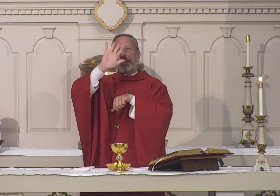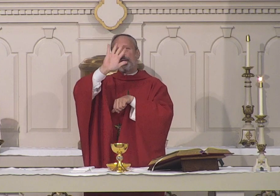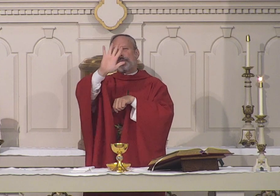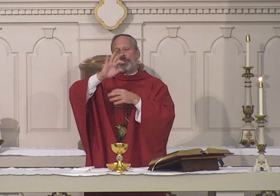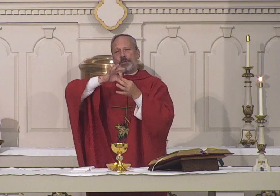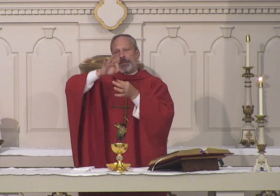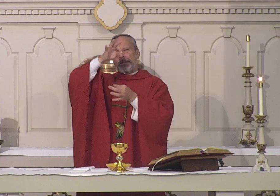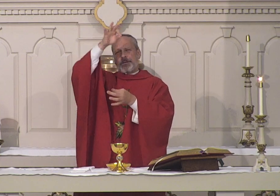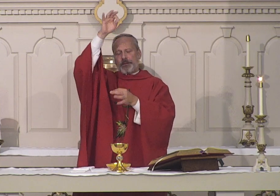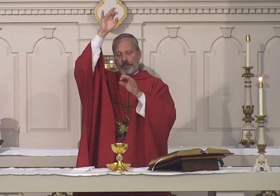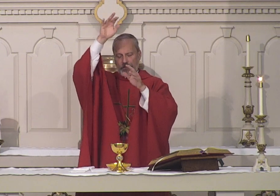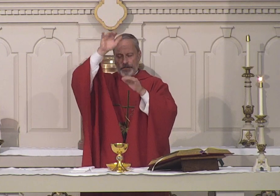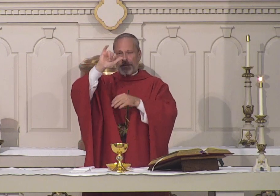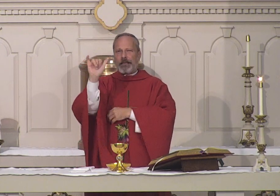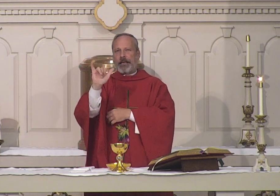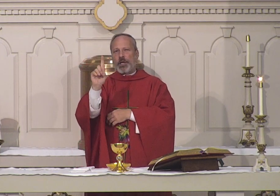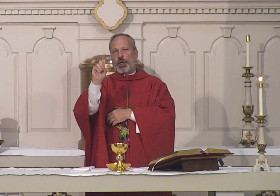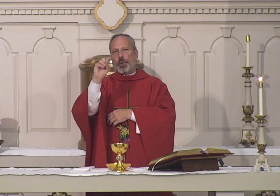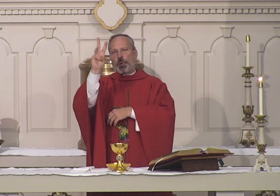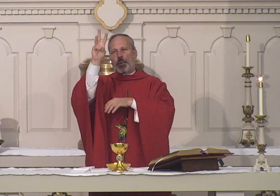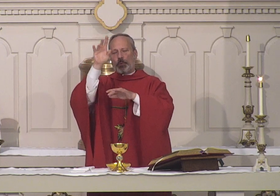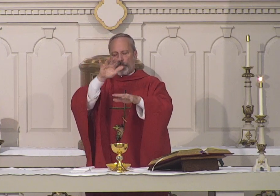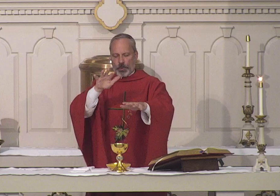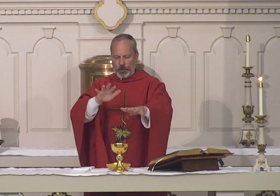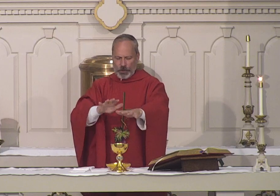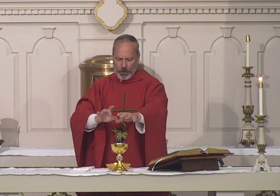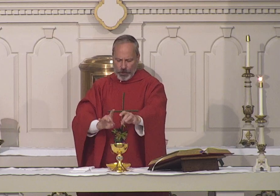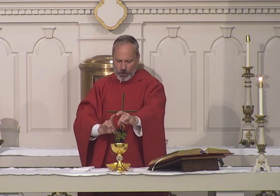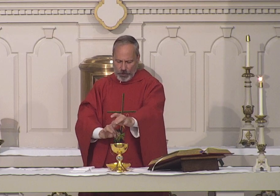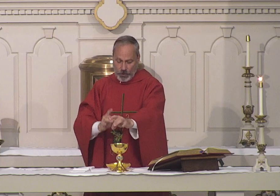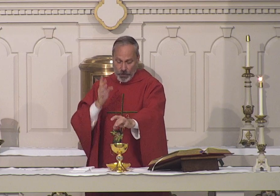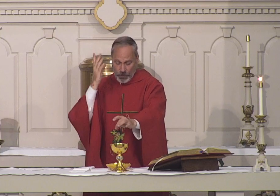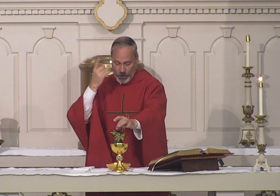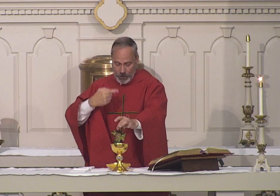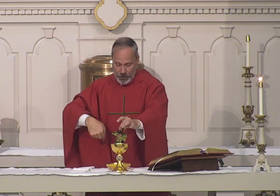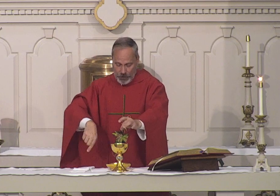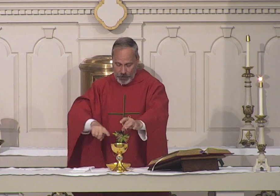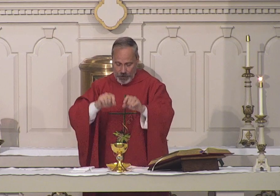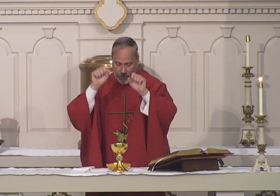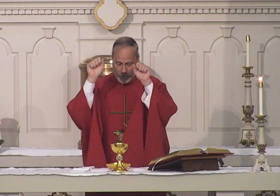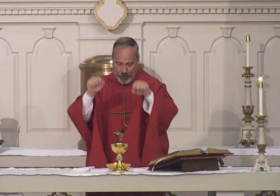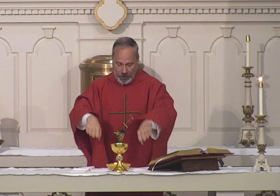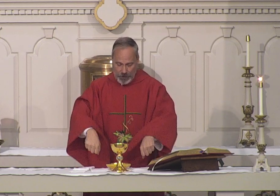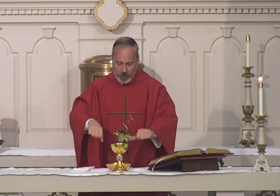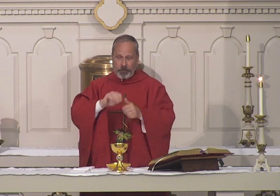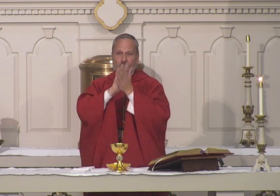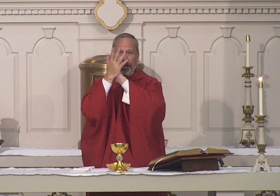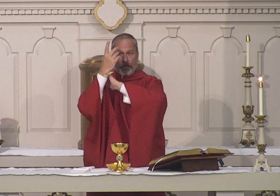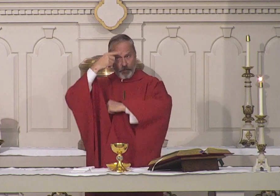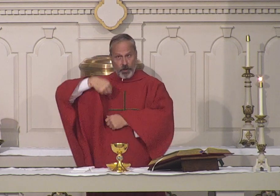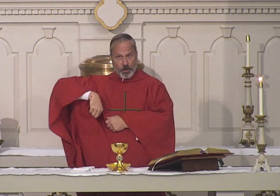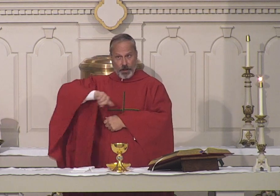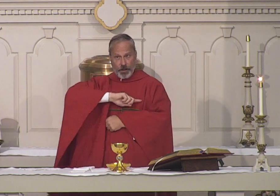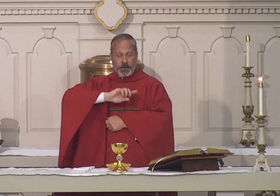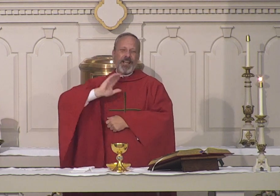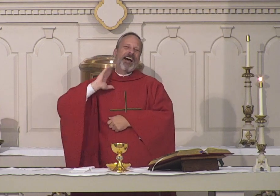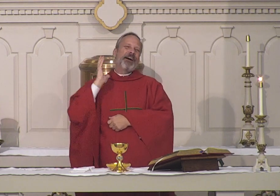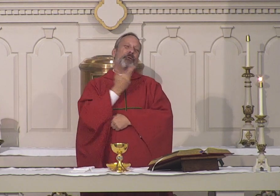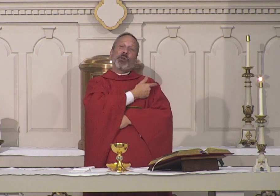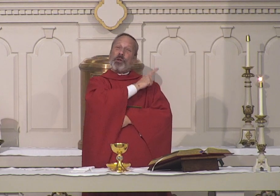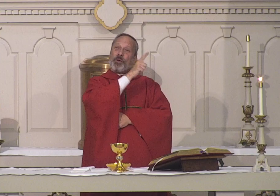dewfall, so they may become for us the body and blood of our